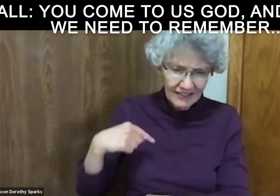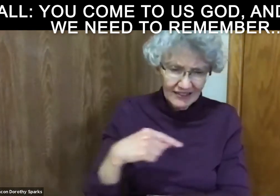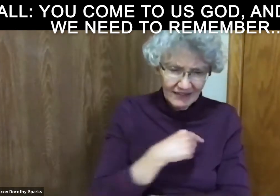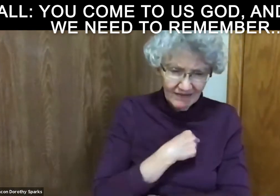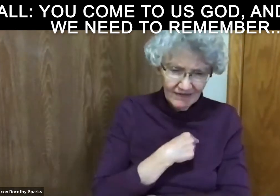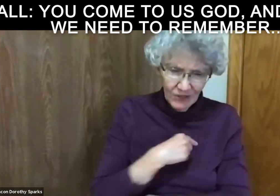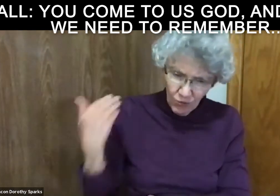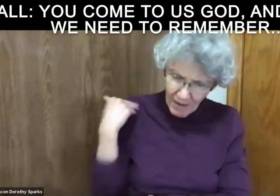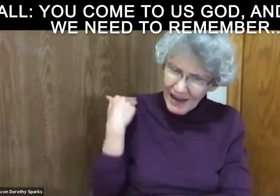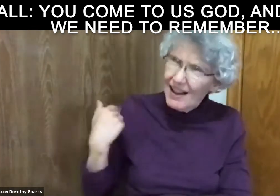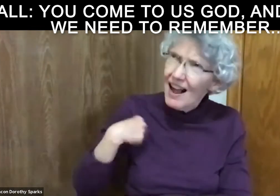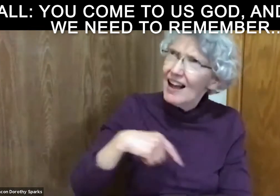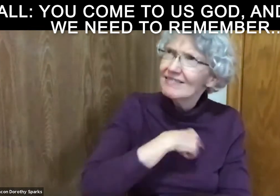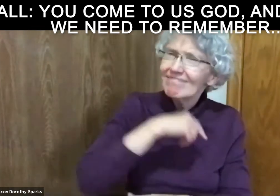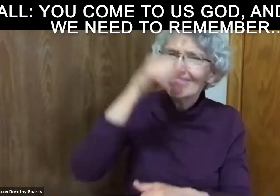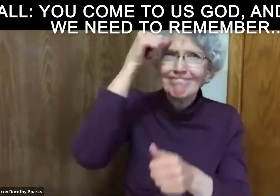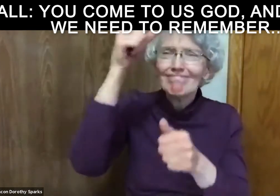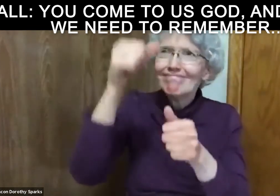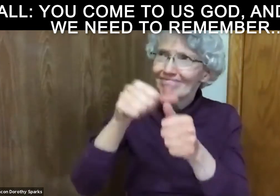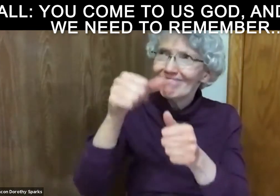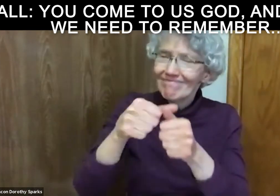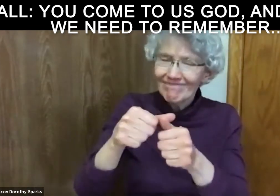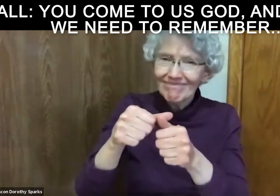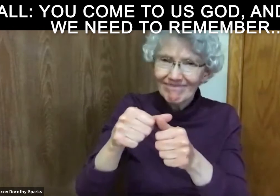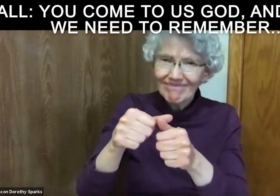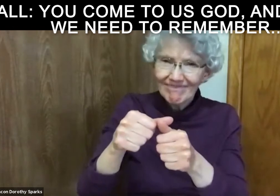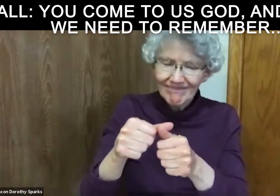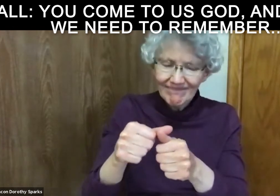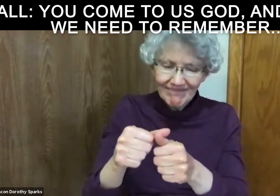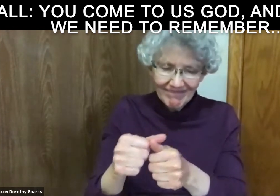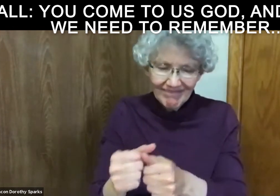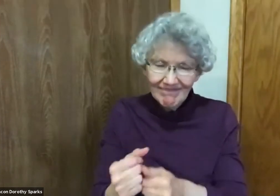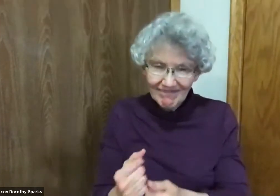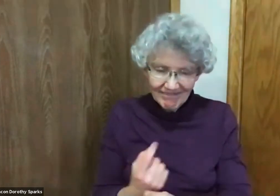You come to us, God, and still we need to remember